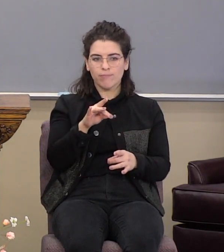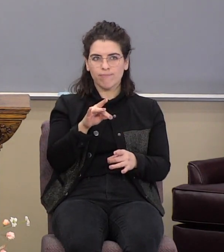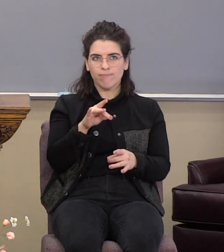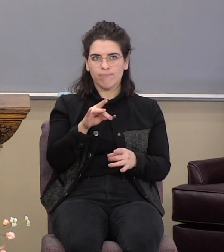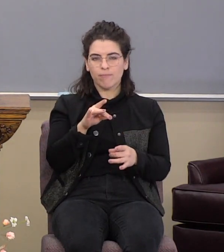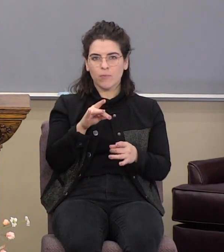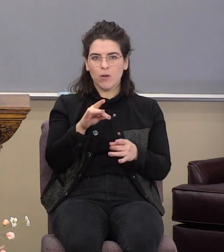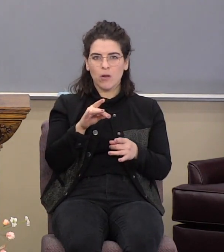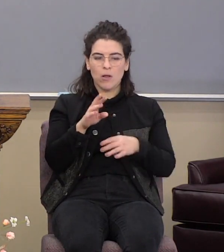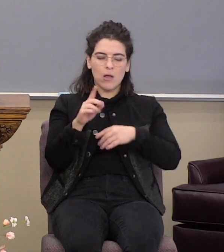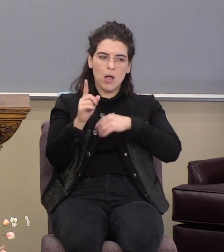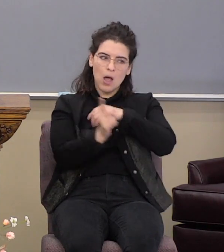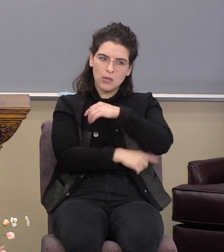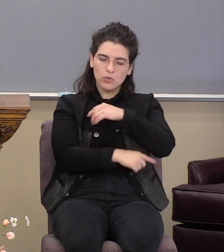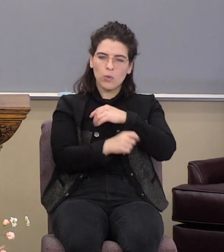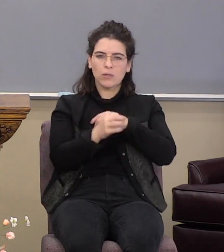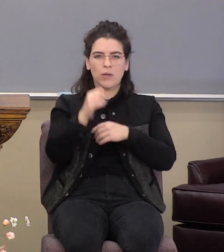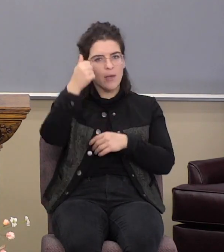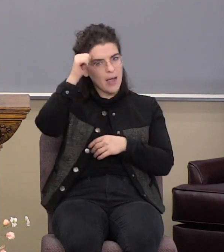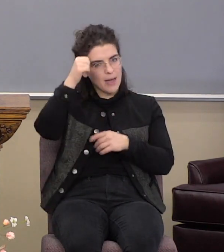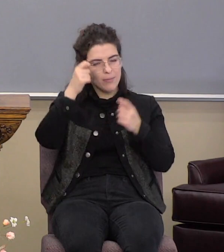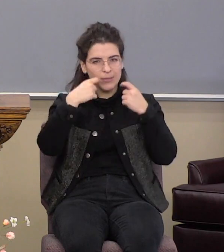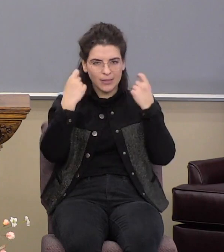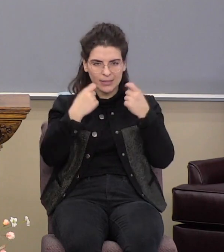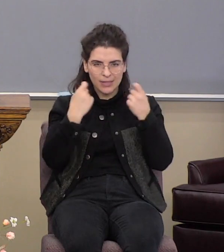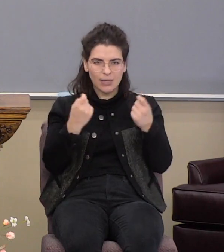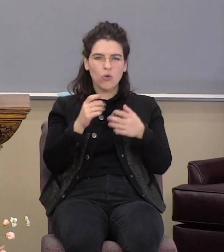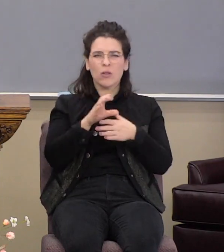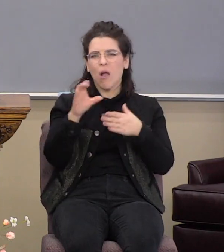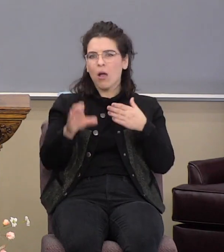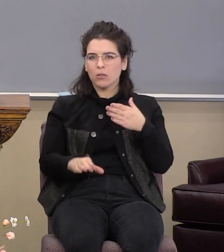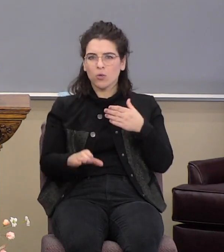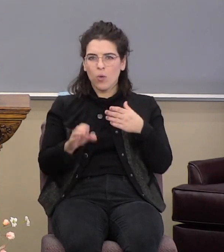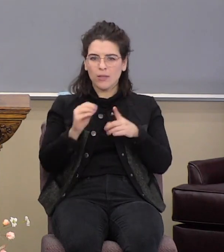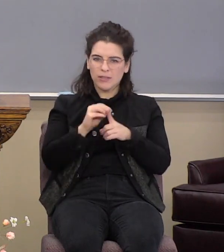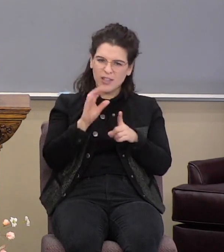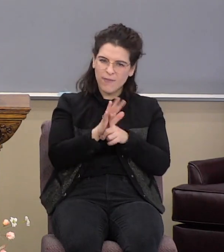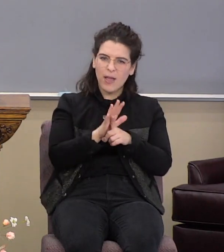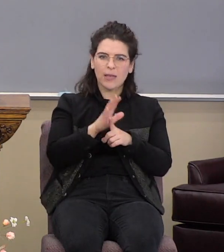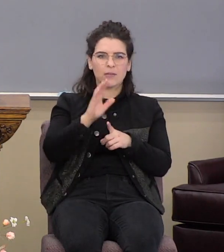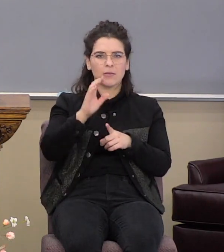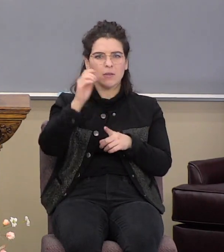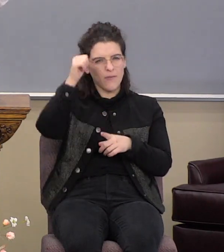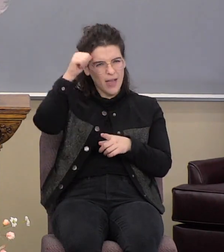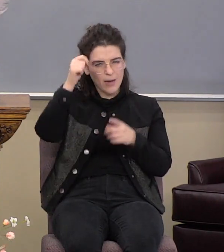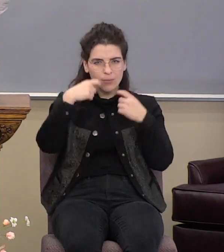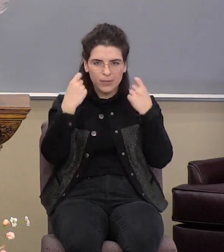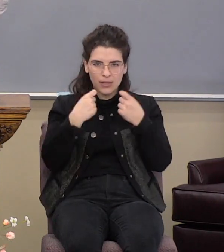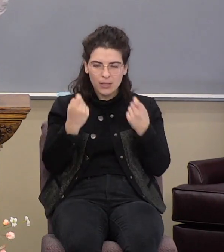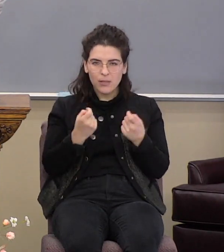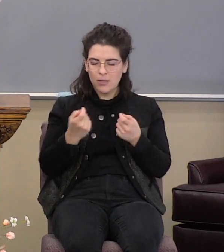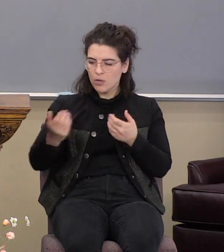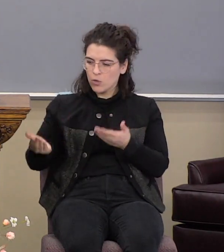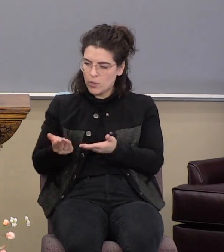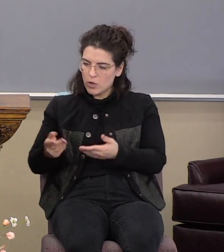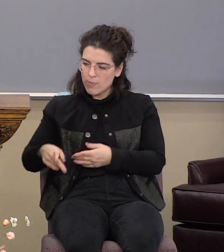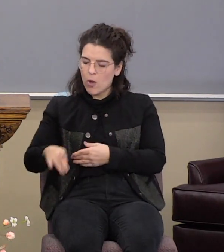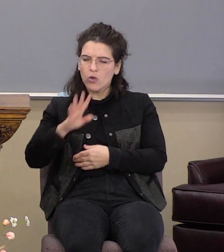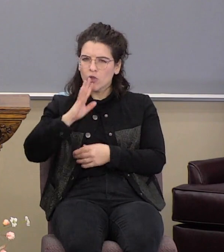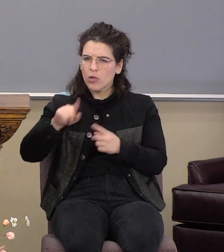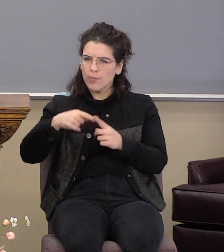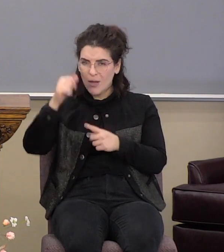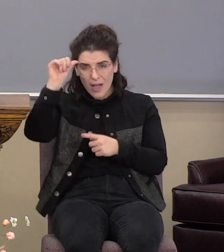sin. Here, Paul brings up Adam and Christ again. Why? He's going to